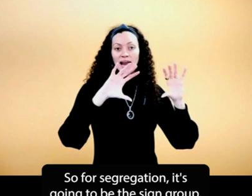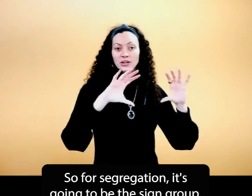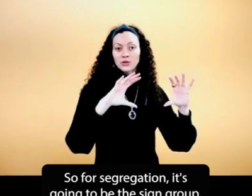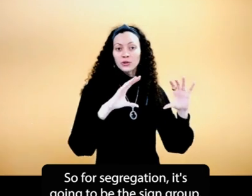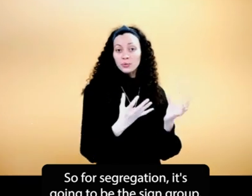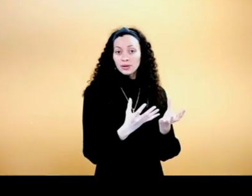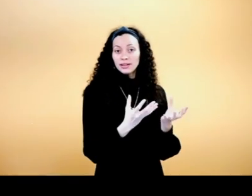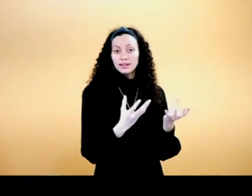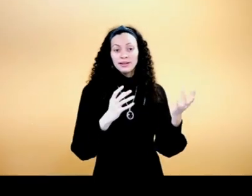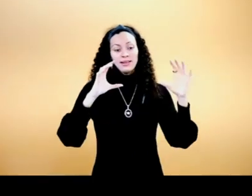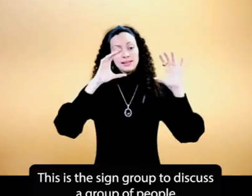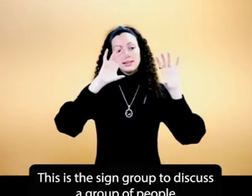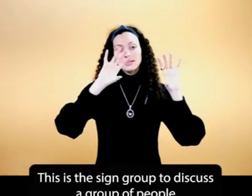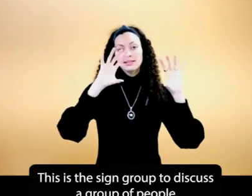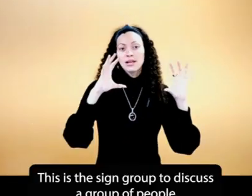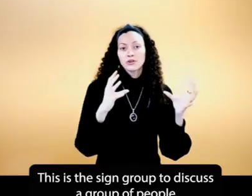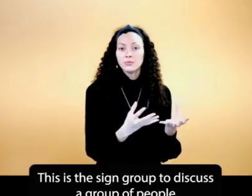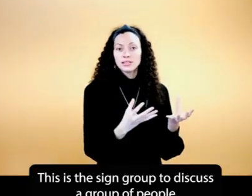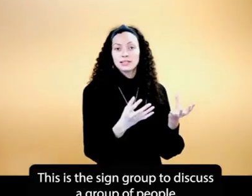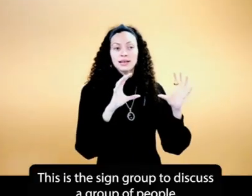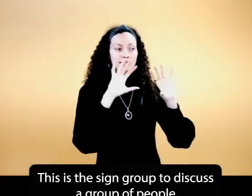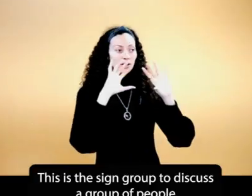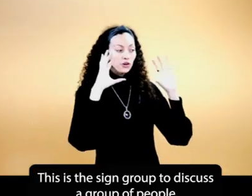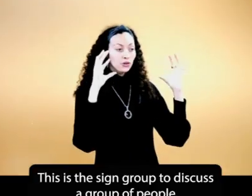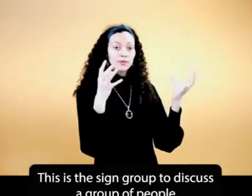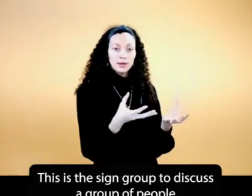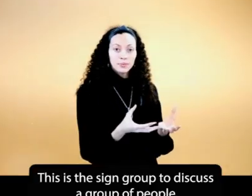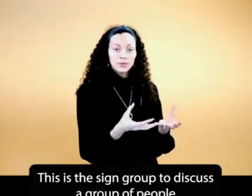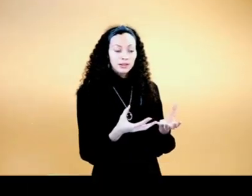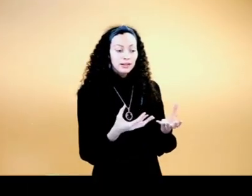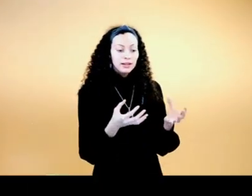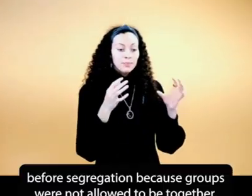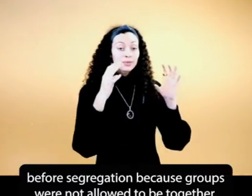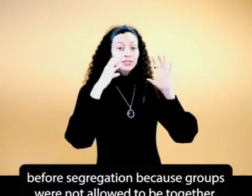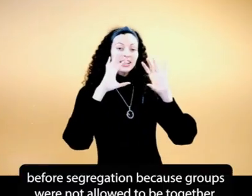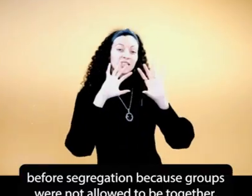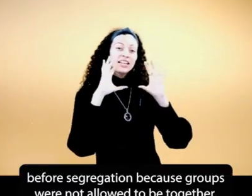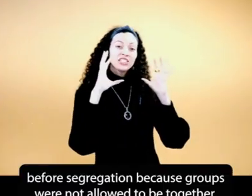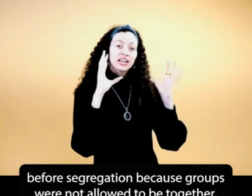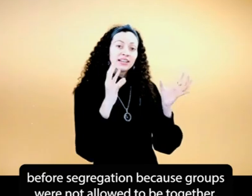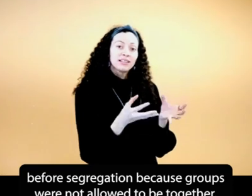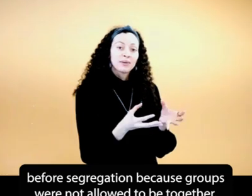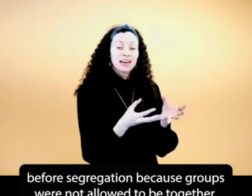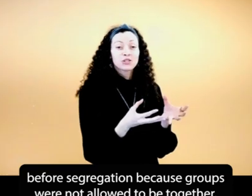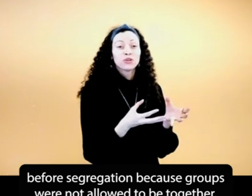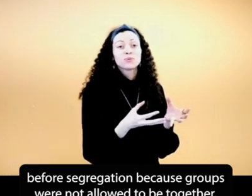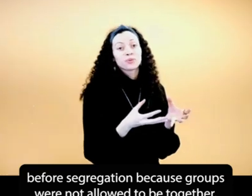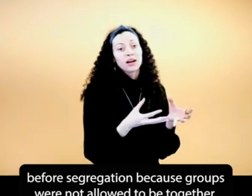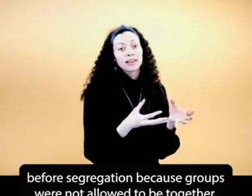sign group. This is the sign group to discuss a group of people. But for segregation, because groups were not allowed